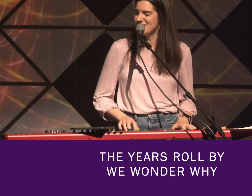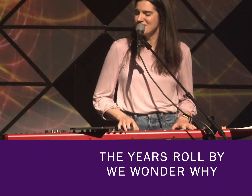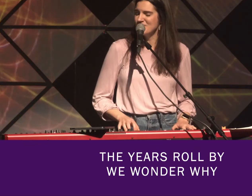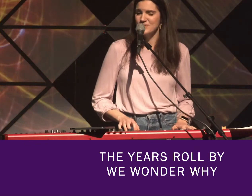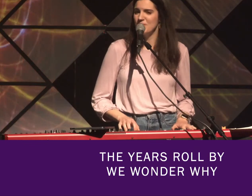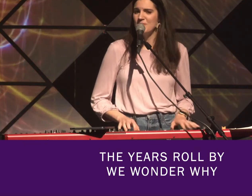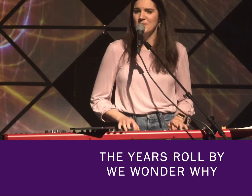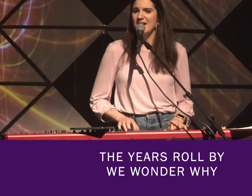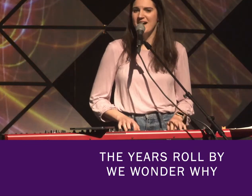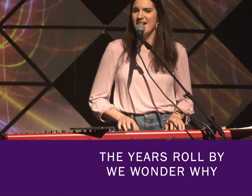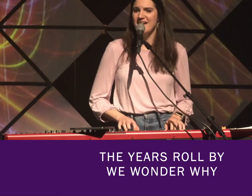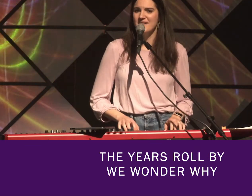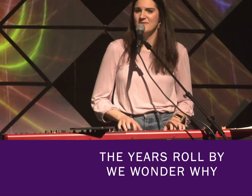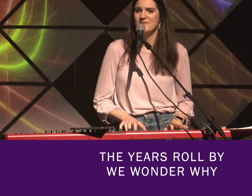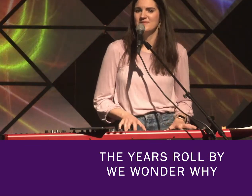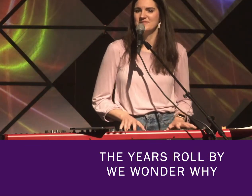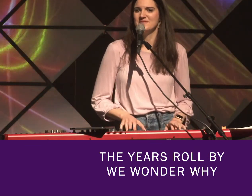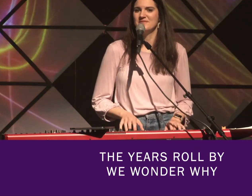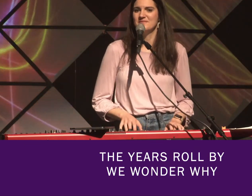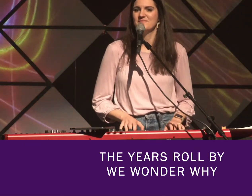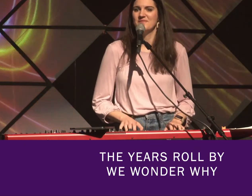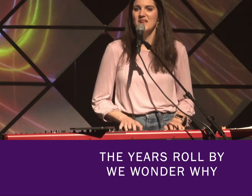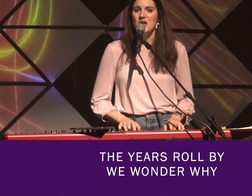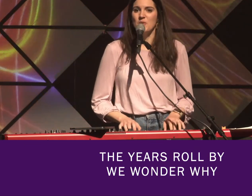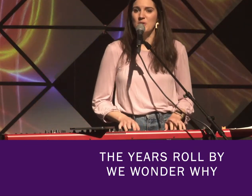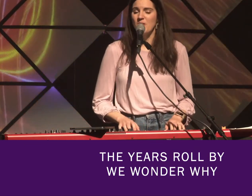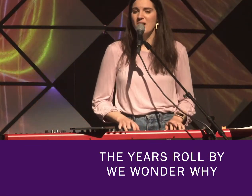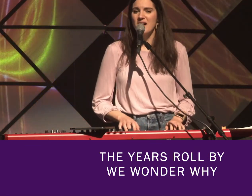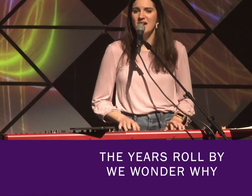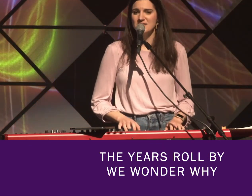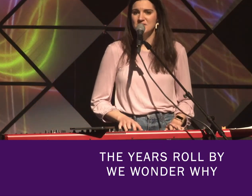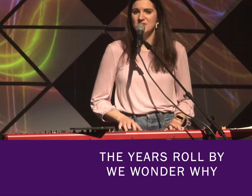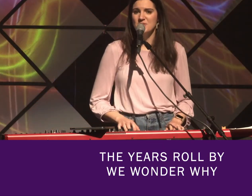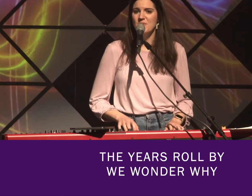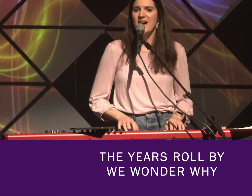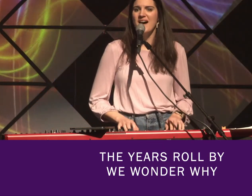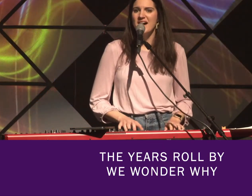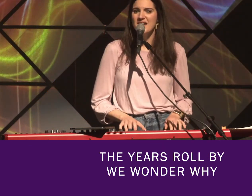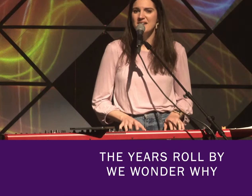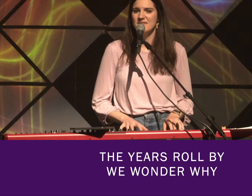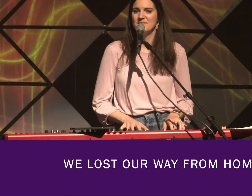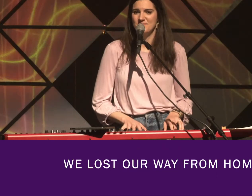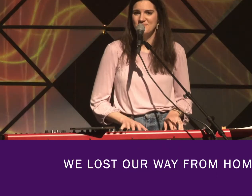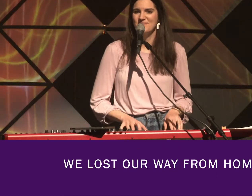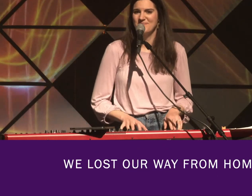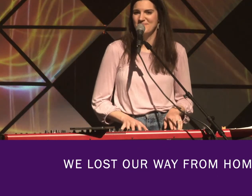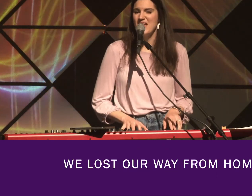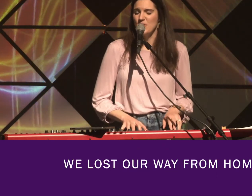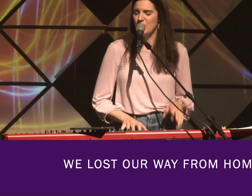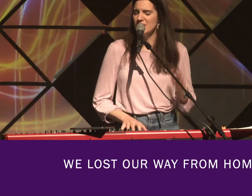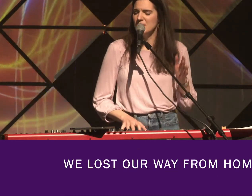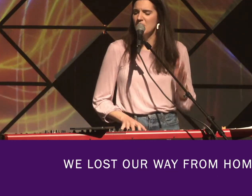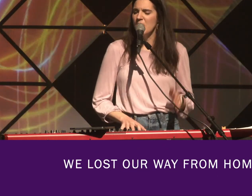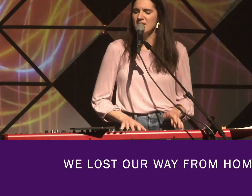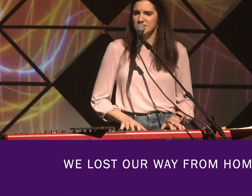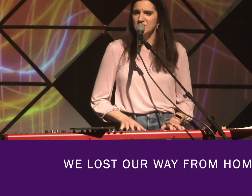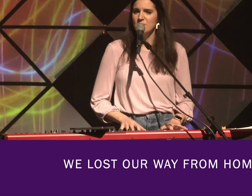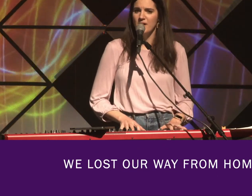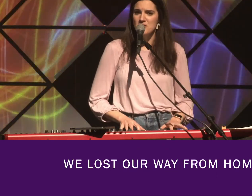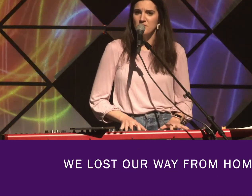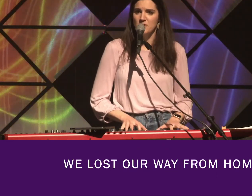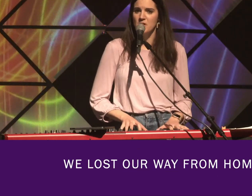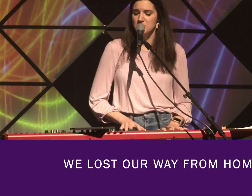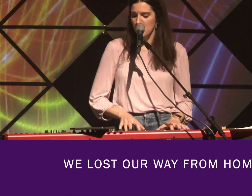The years roll by. We wonder why we lost